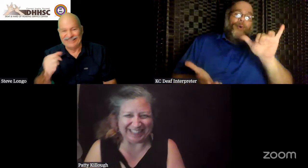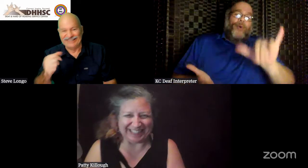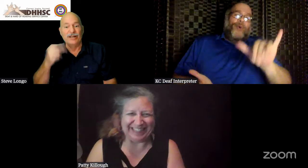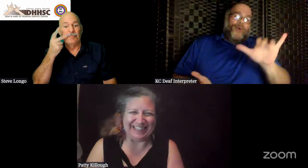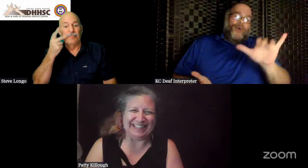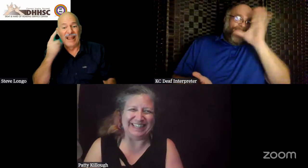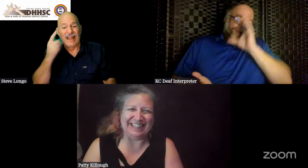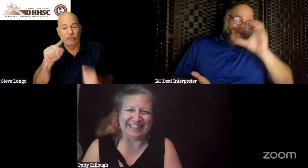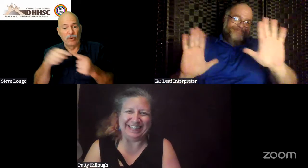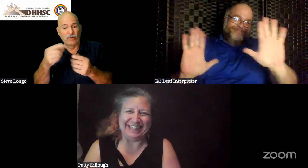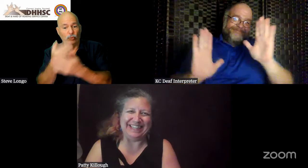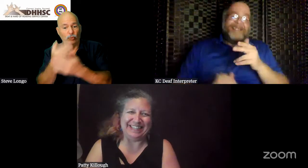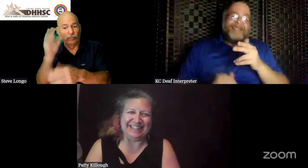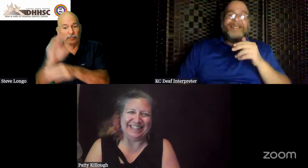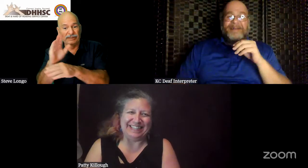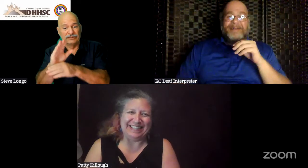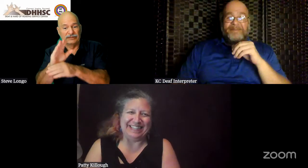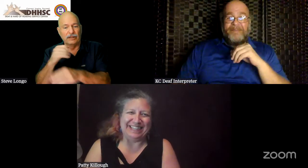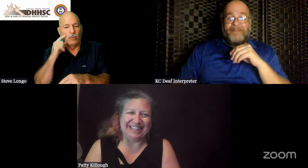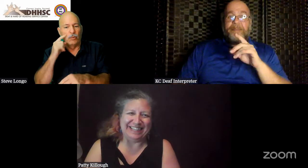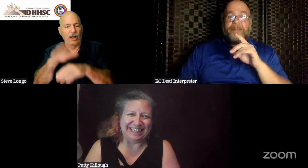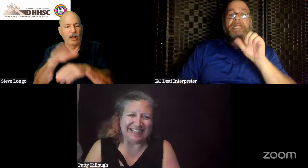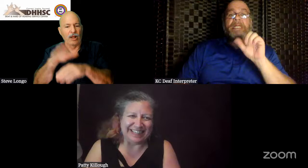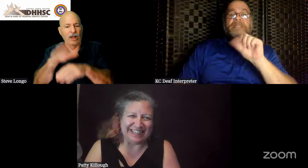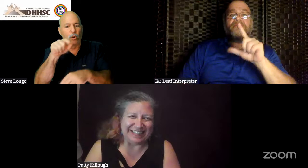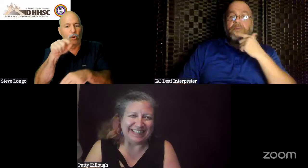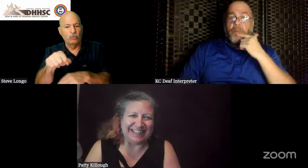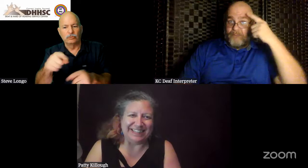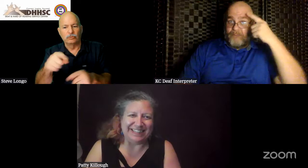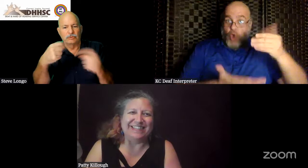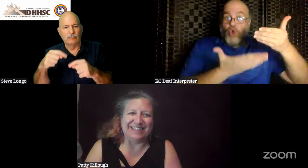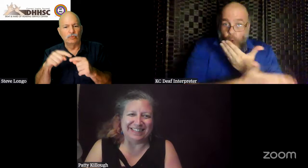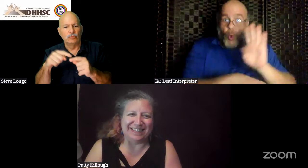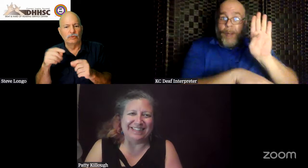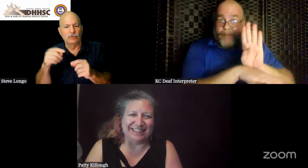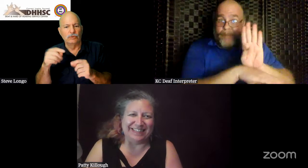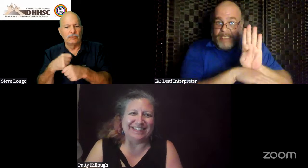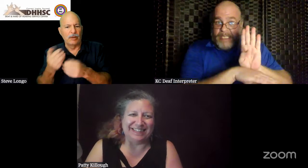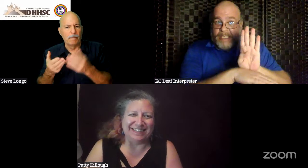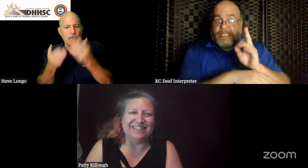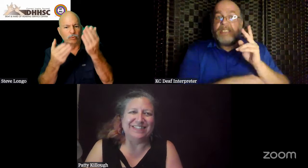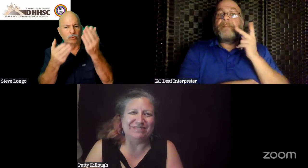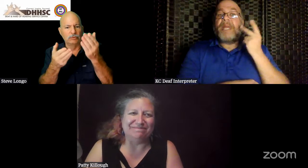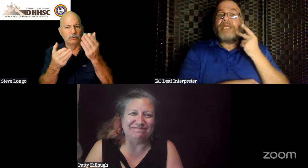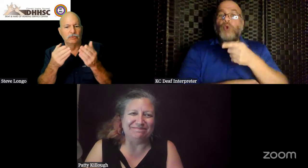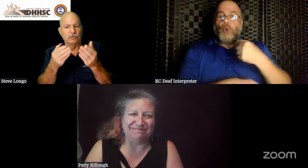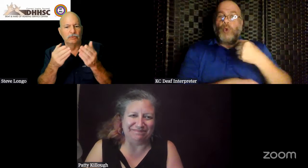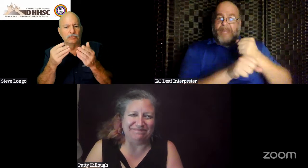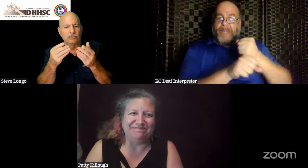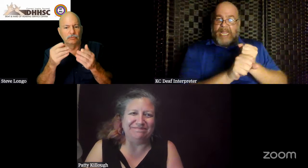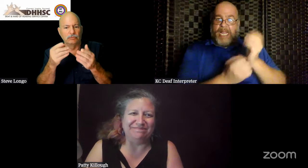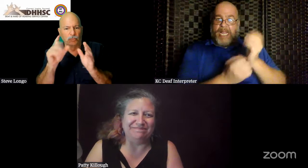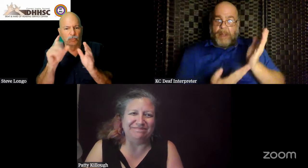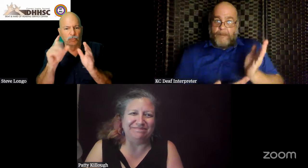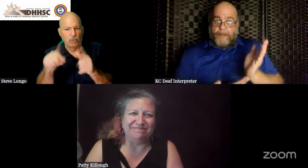Okay. Yes, you're here. Okay. Yeah. Steve Long was saying for the new business.